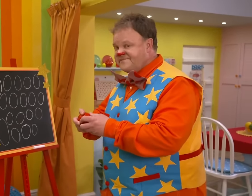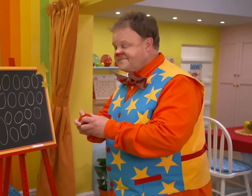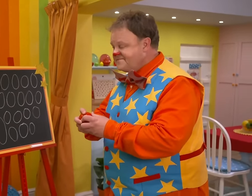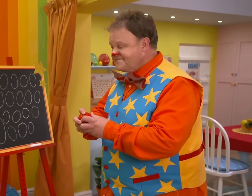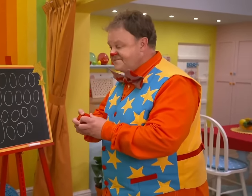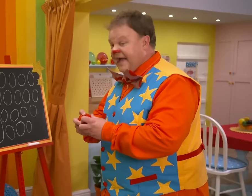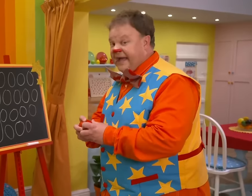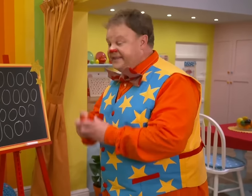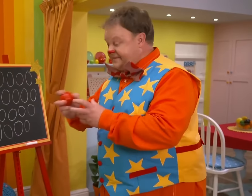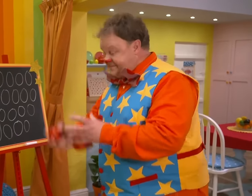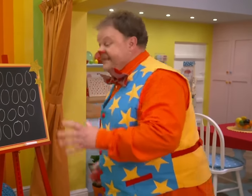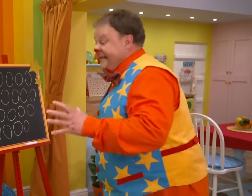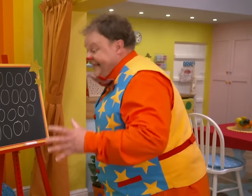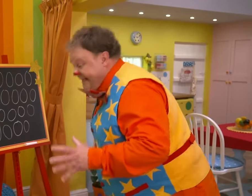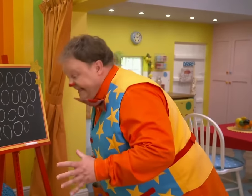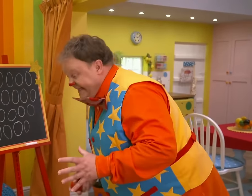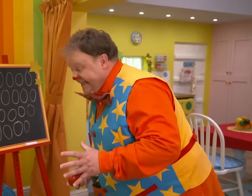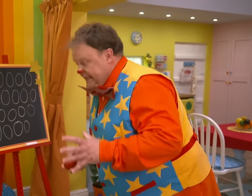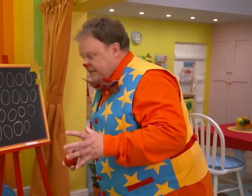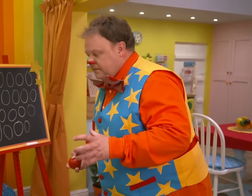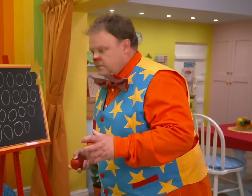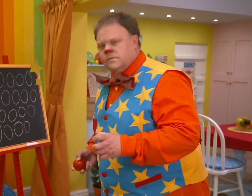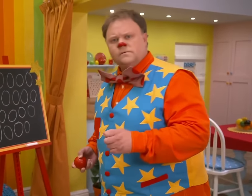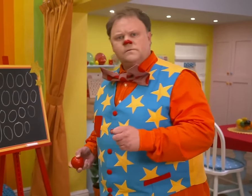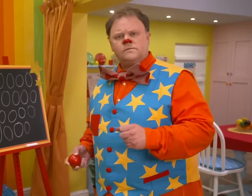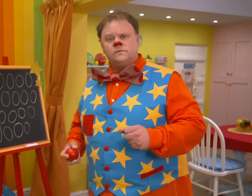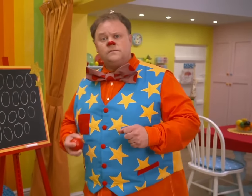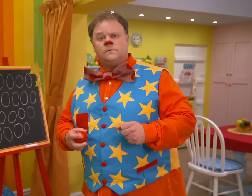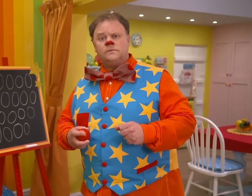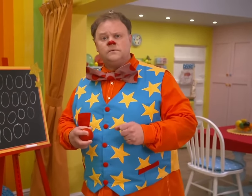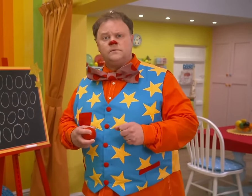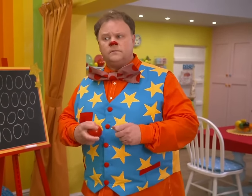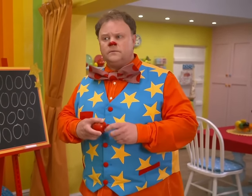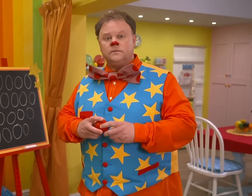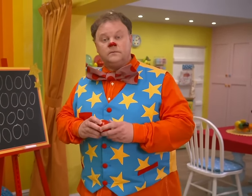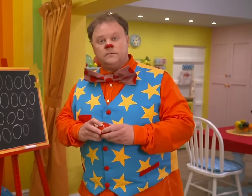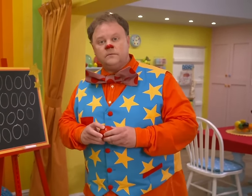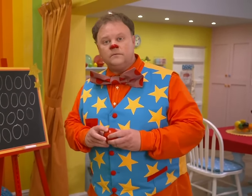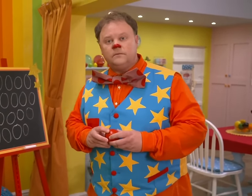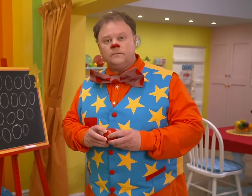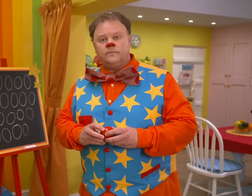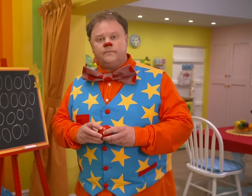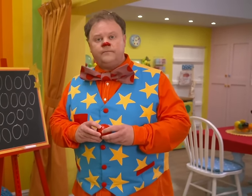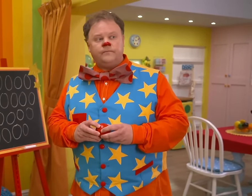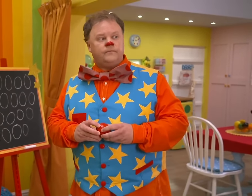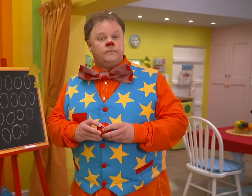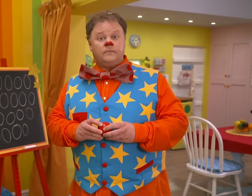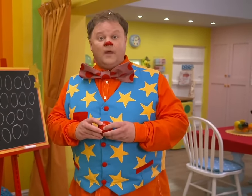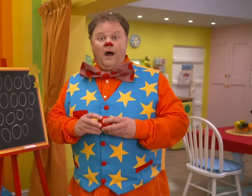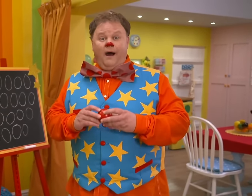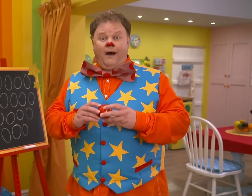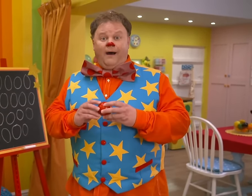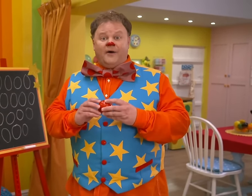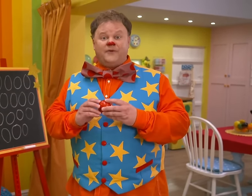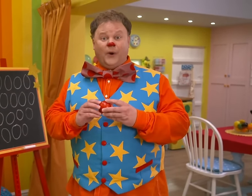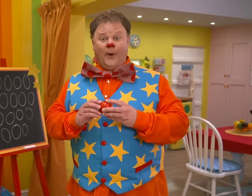Mr. Tumble. Hey. Wait. You haven't tried the shiny spinner yet, Mr. Tumble. Of